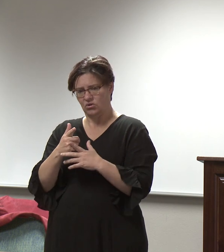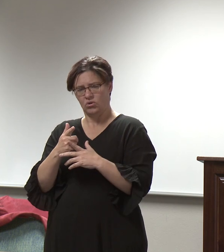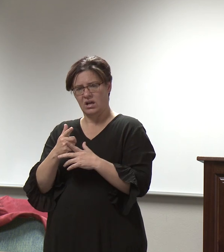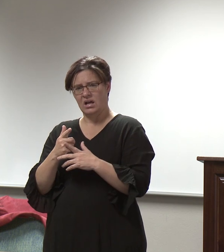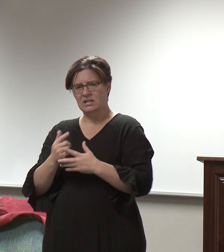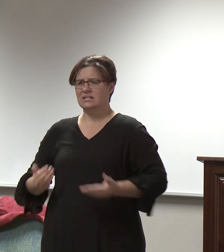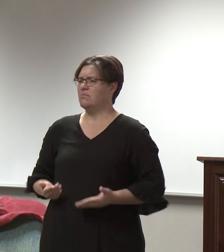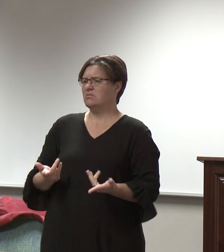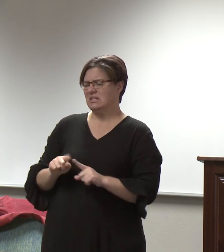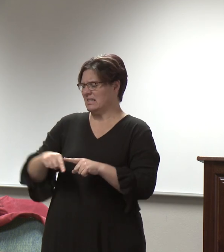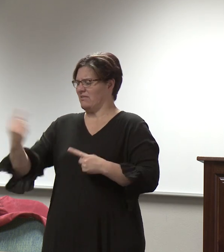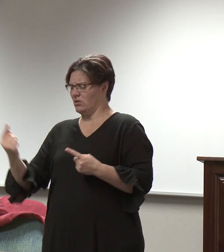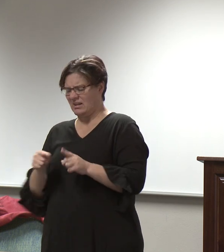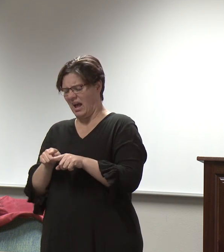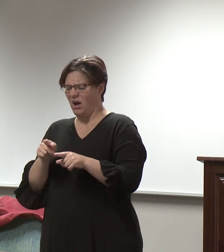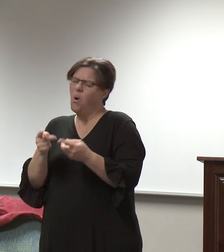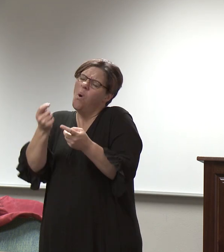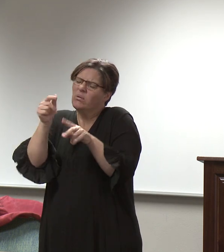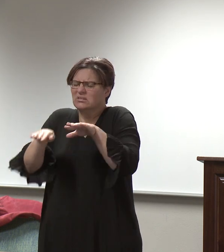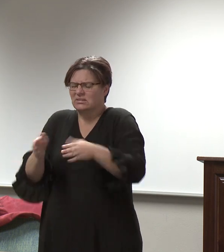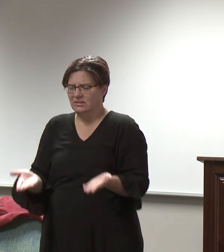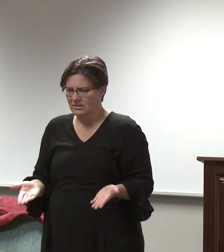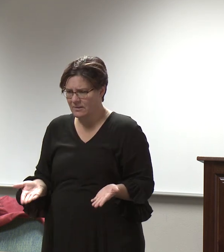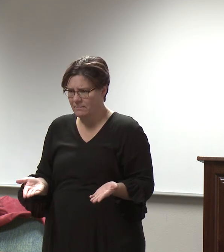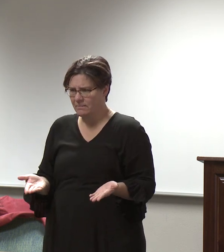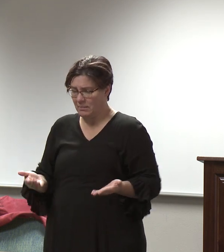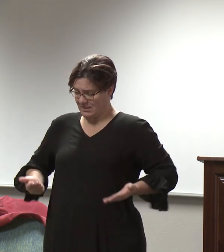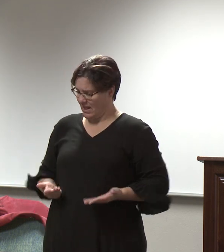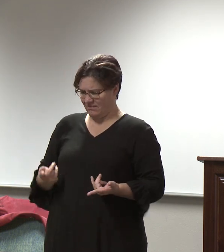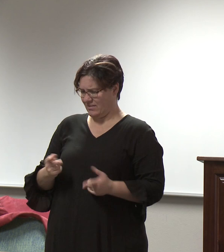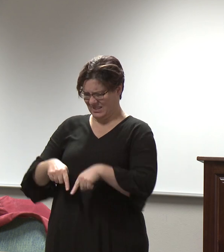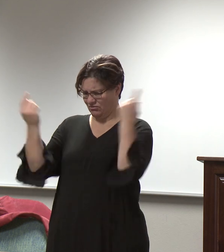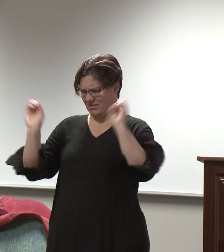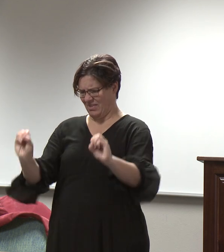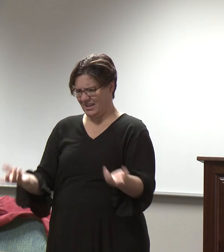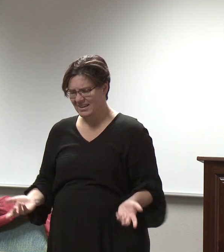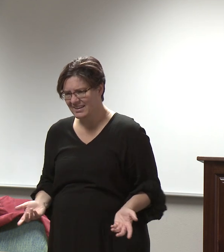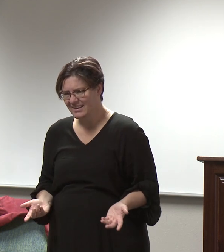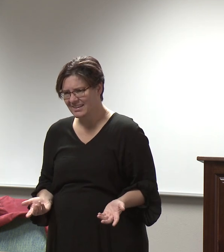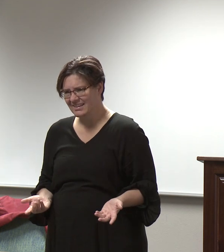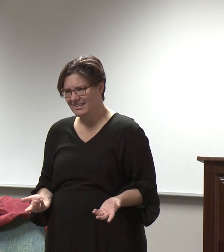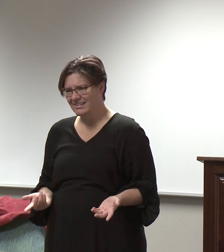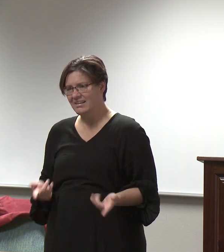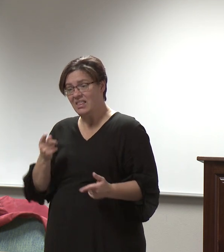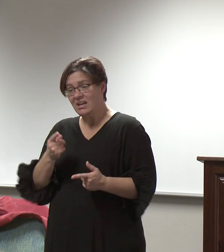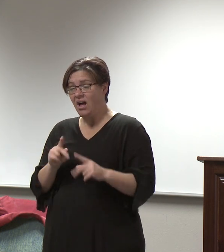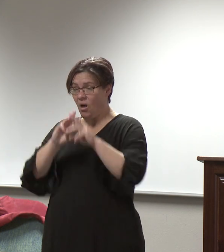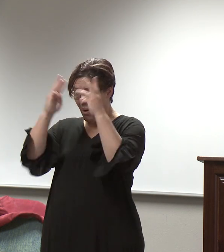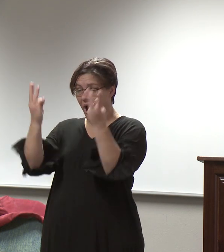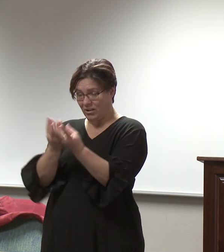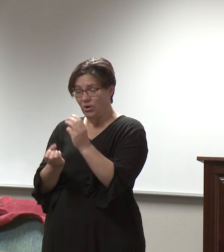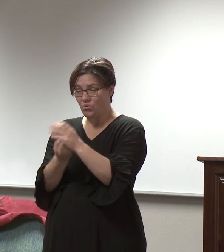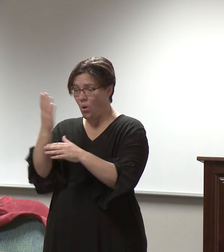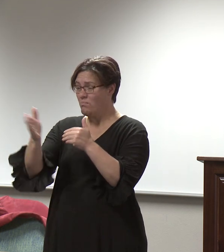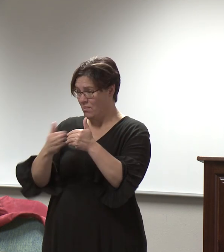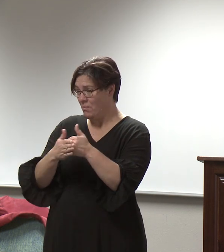slavery, it's analogous to slave. But for the slaves themselves, there is no difference. Slave labor is growing around the world. Look